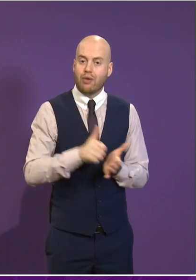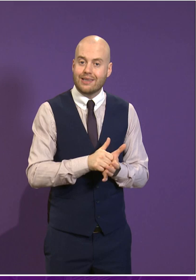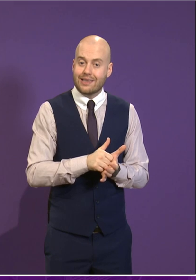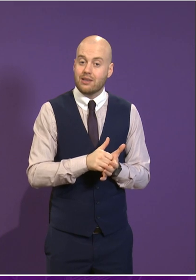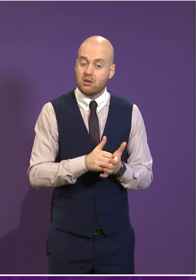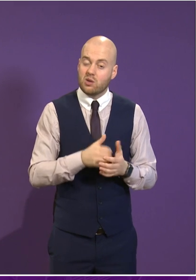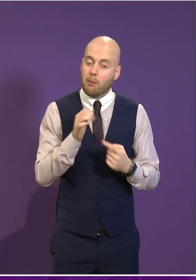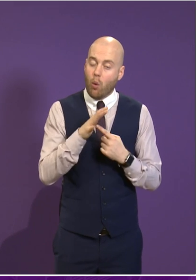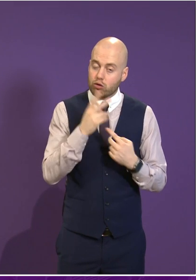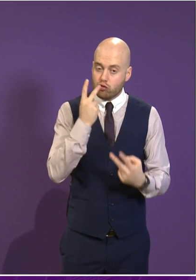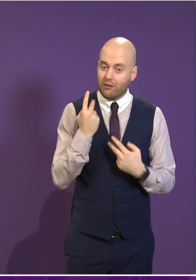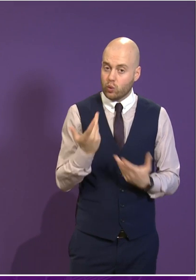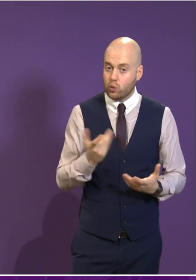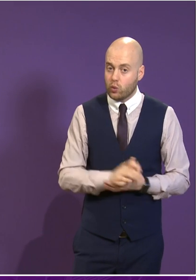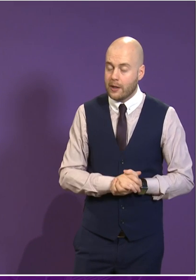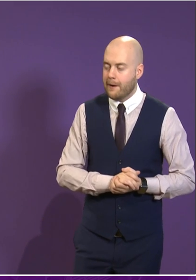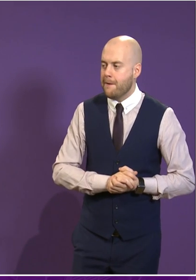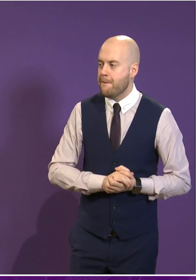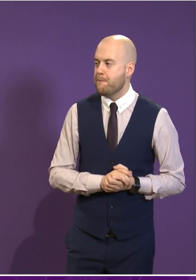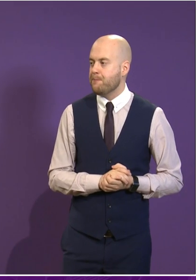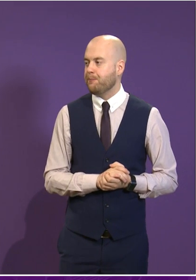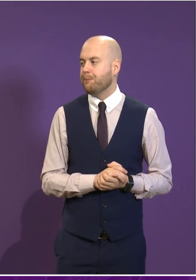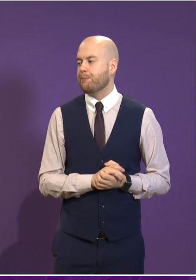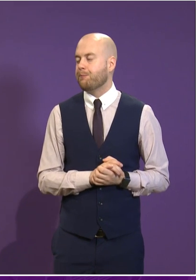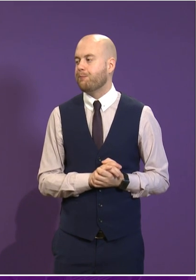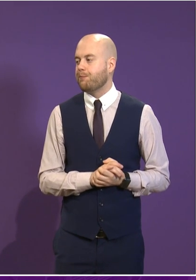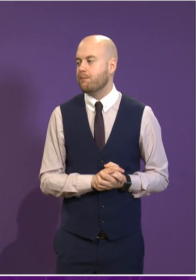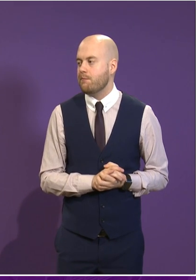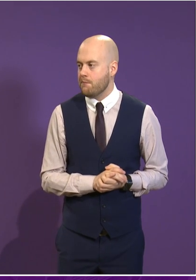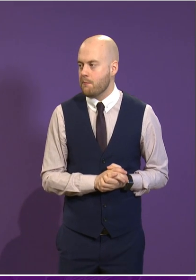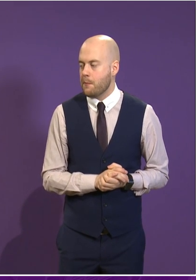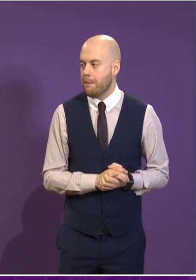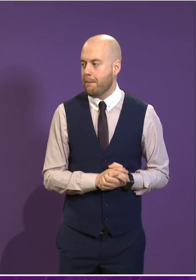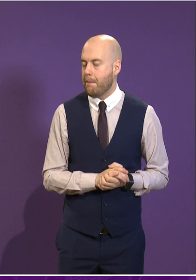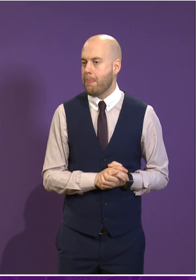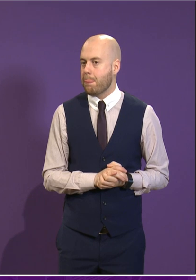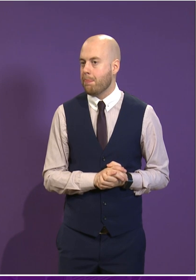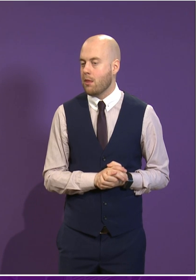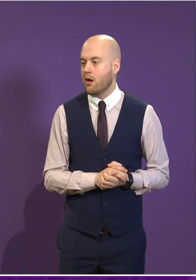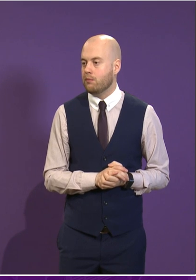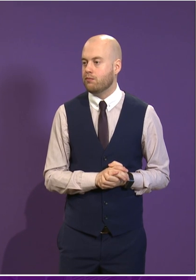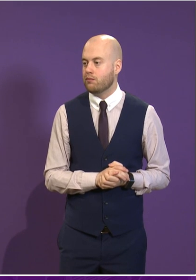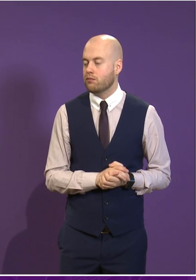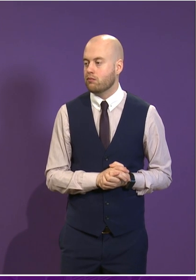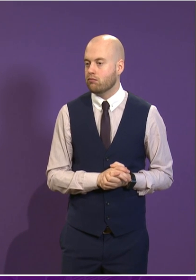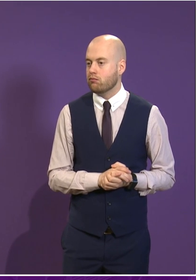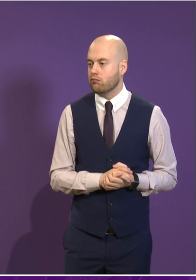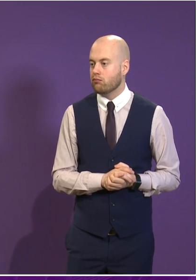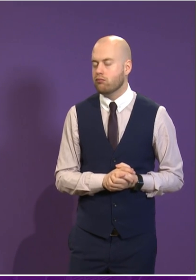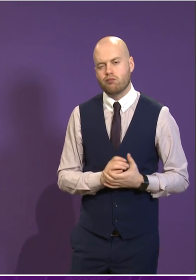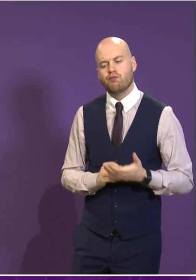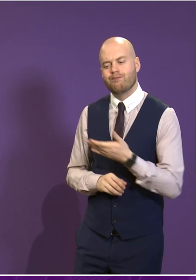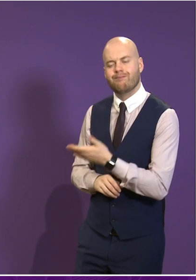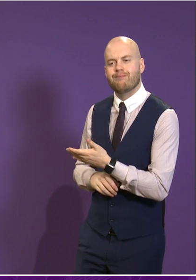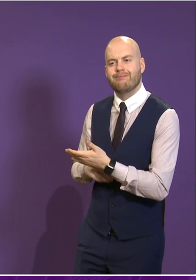that. Thank you. We've got some comments here. Convener, with your indulgence, I thought it might be quite useful to say something about